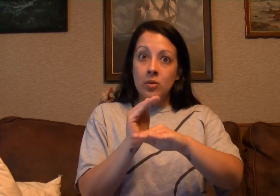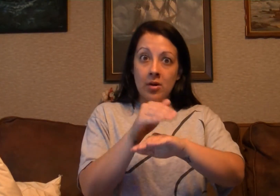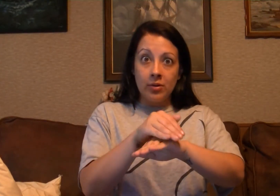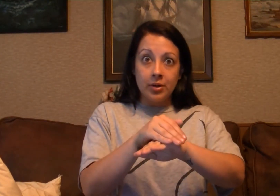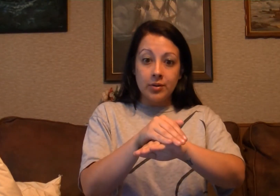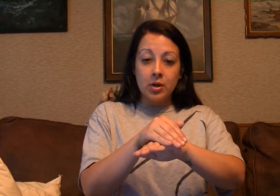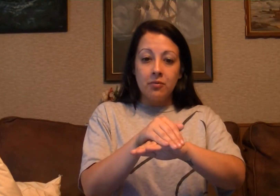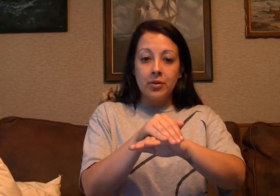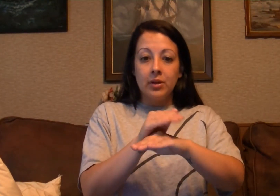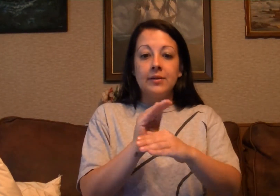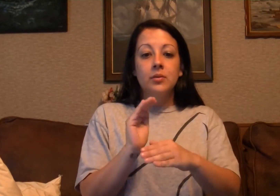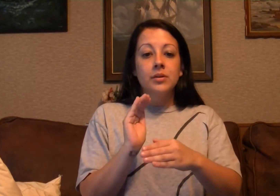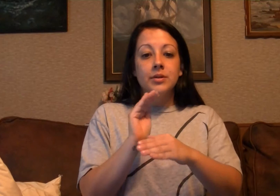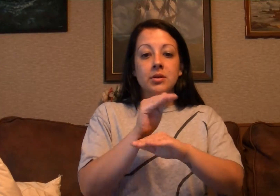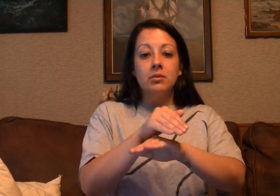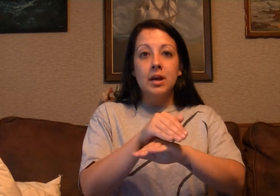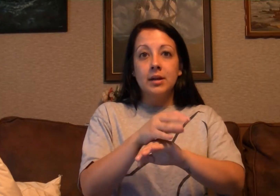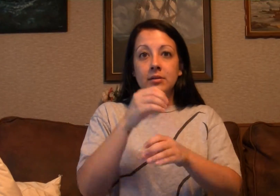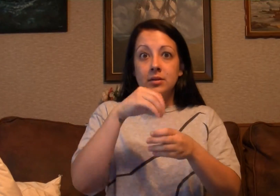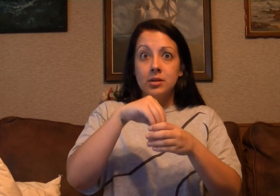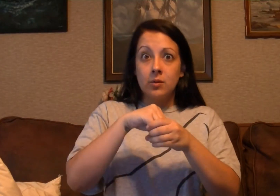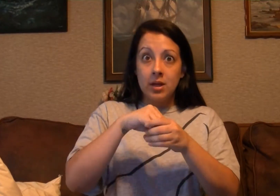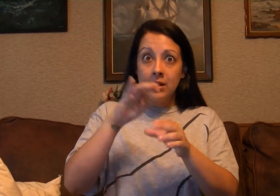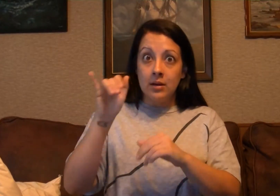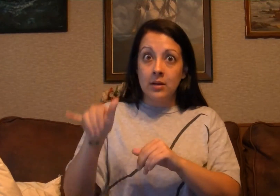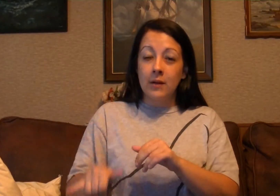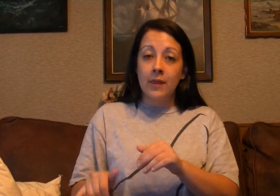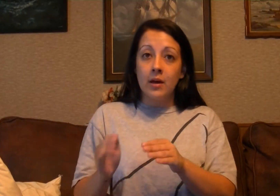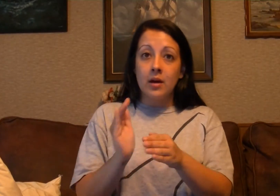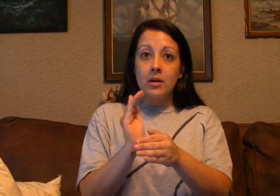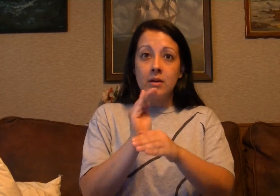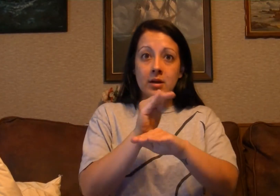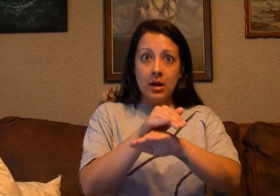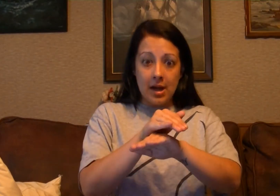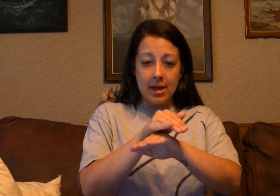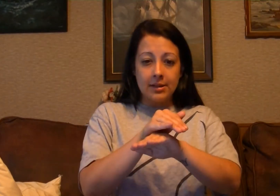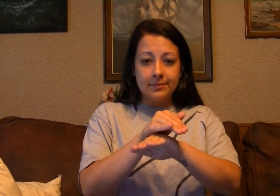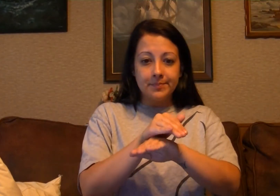right one goes over the left one, so night. So in the night.